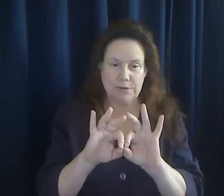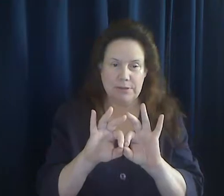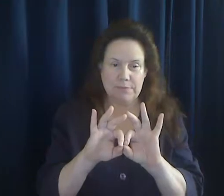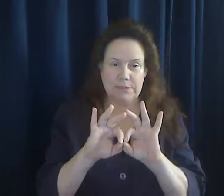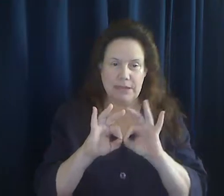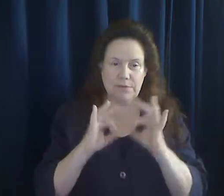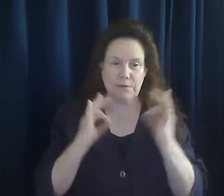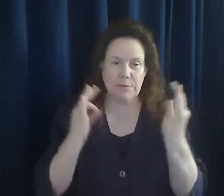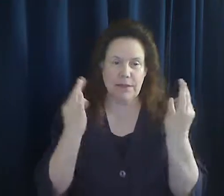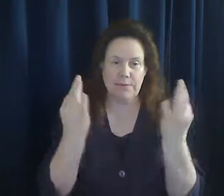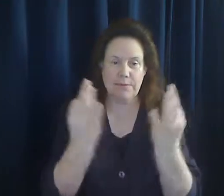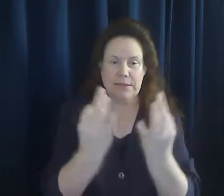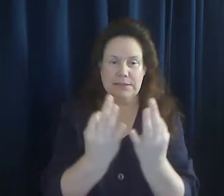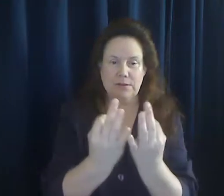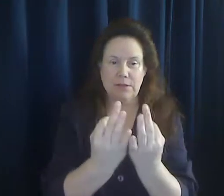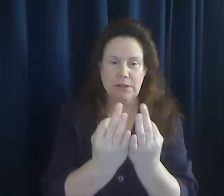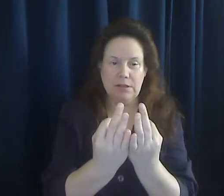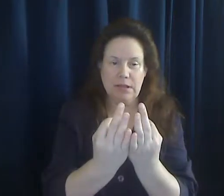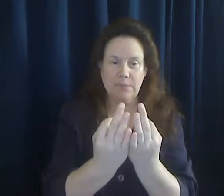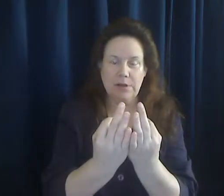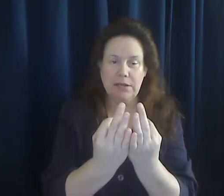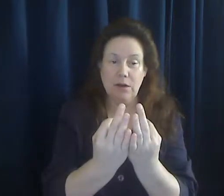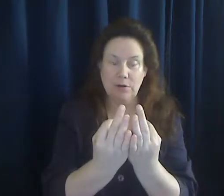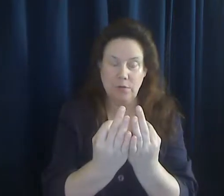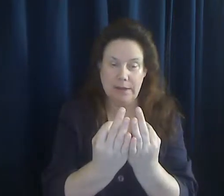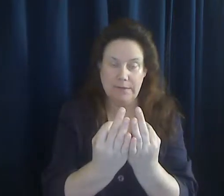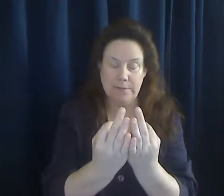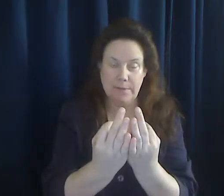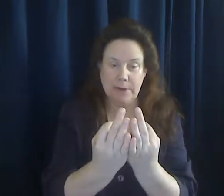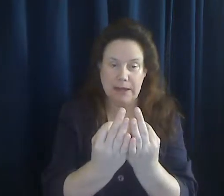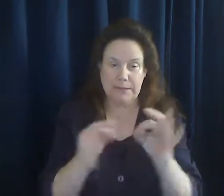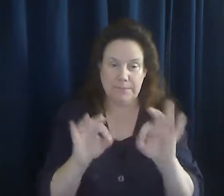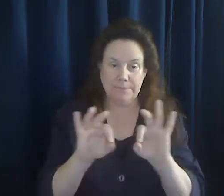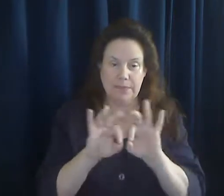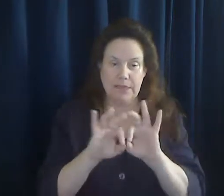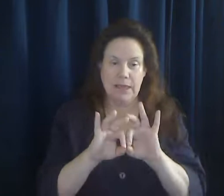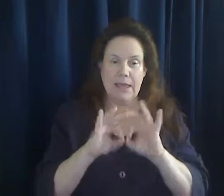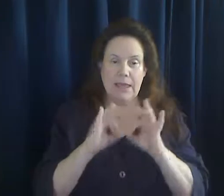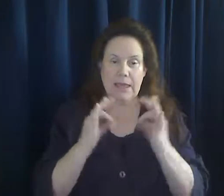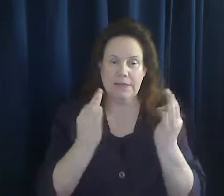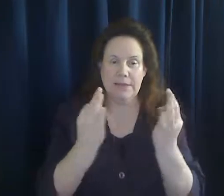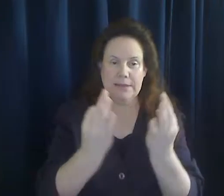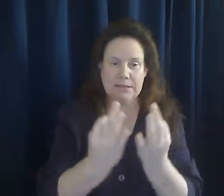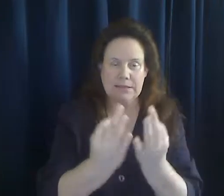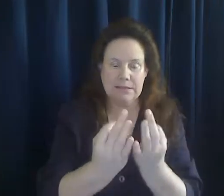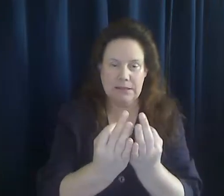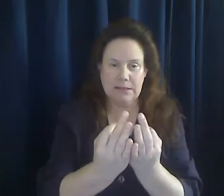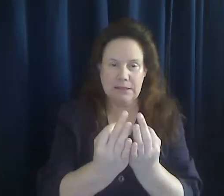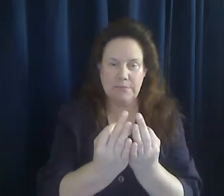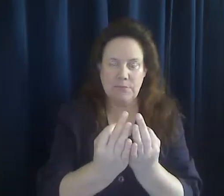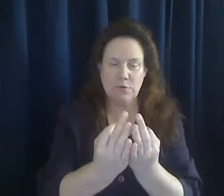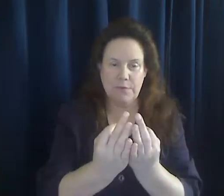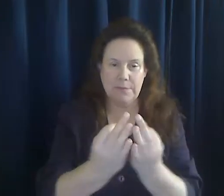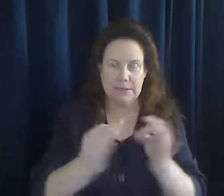and thumb together and we make a circle and bring it out away from our body. And this